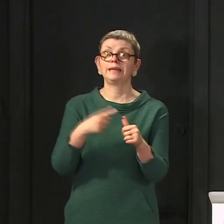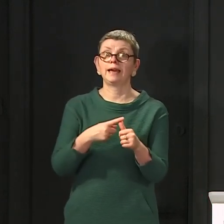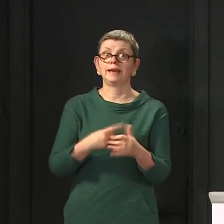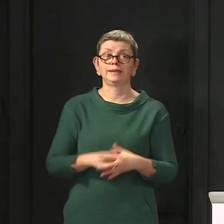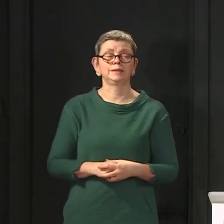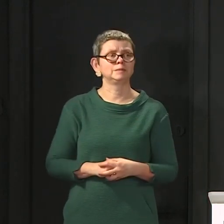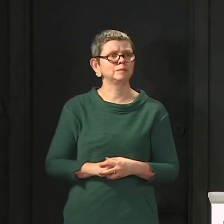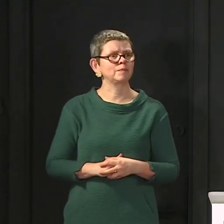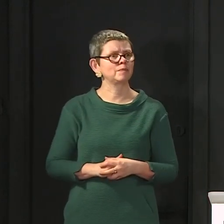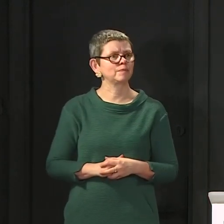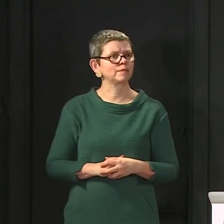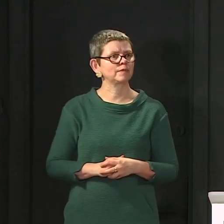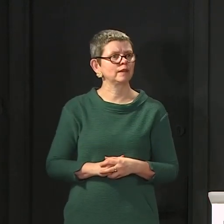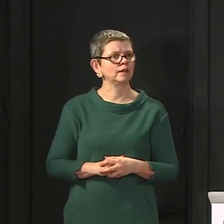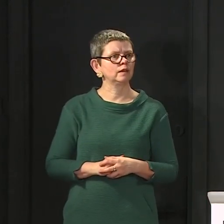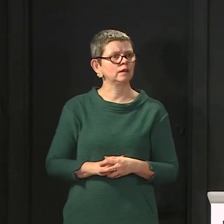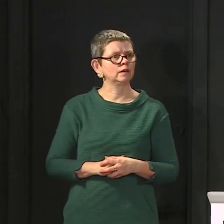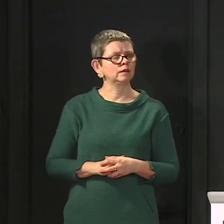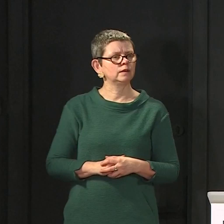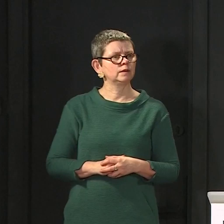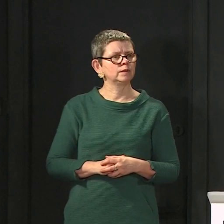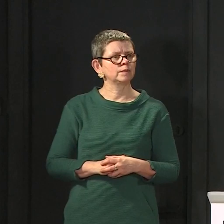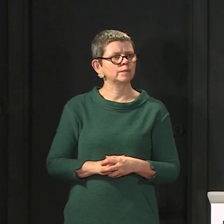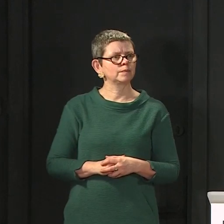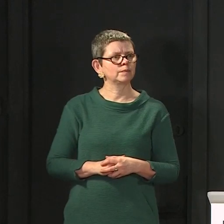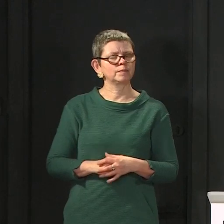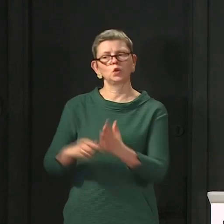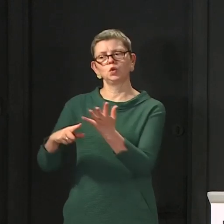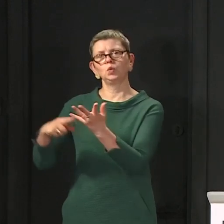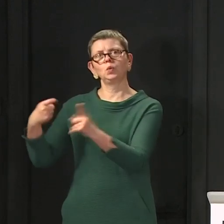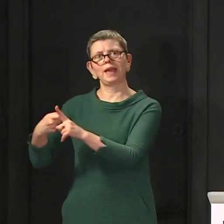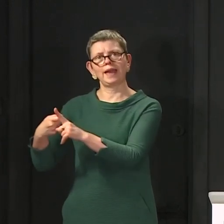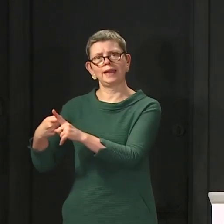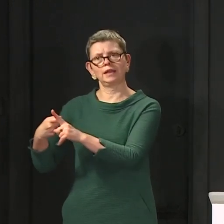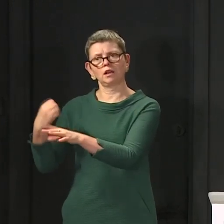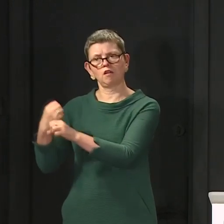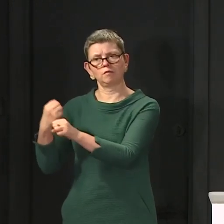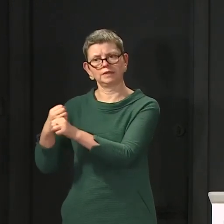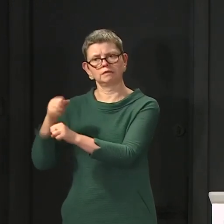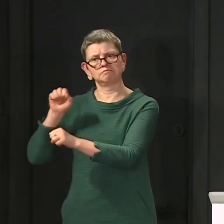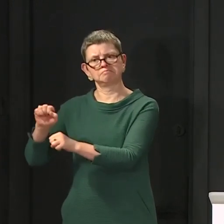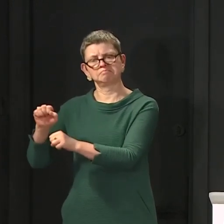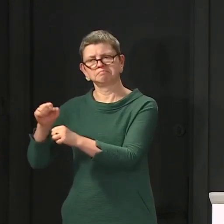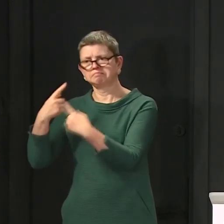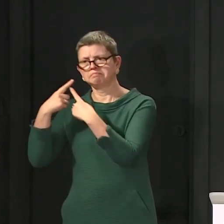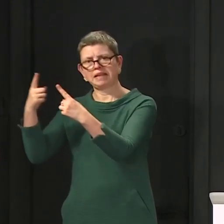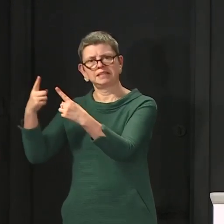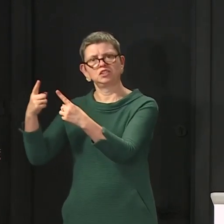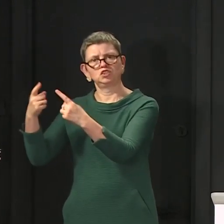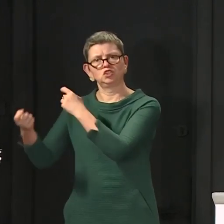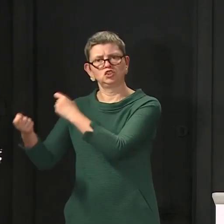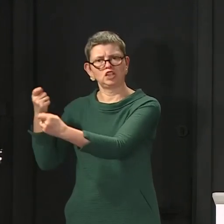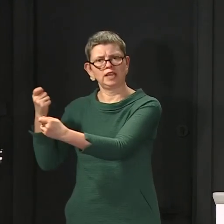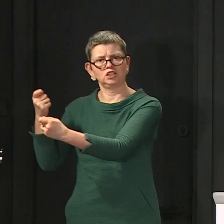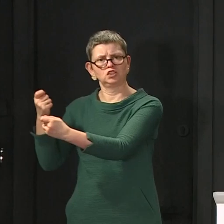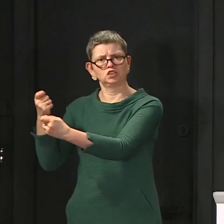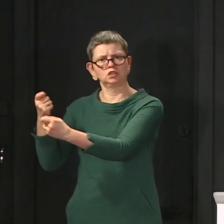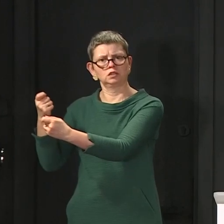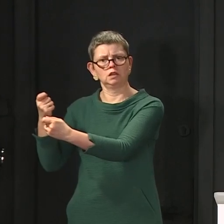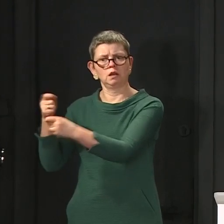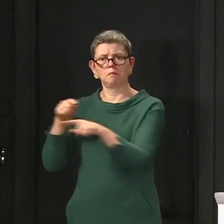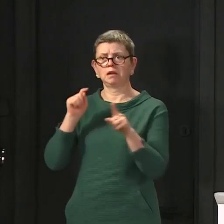Thank you, First Minister. Does a change in messaging from the UK government without any consultation with the other devolved nations make a four nations